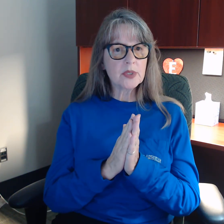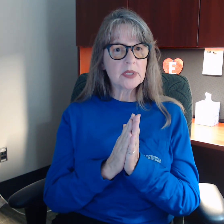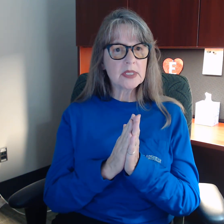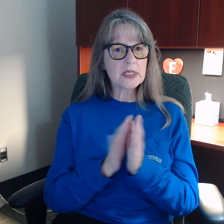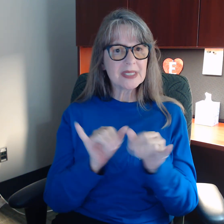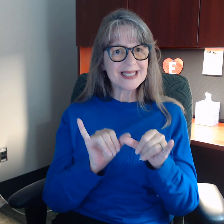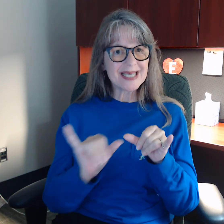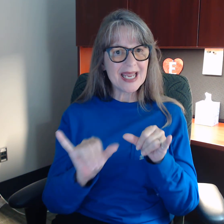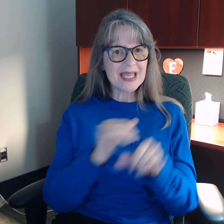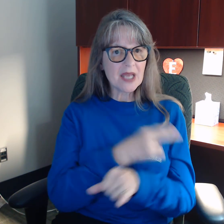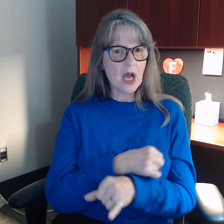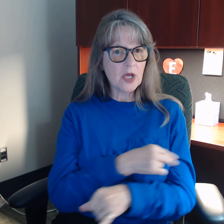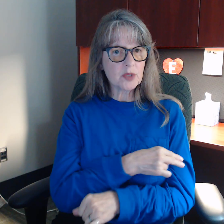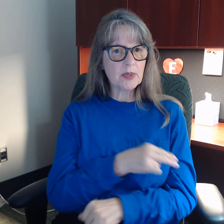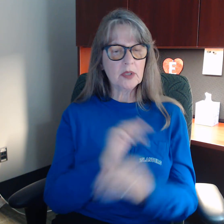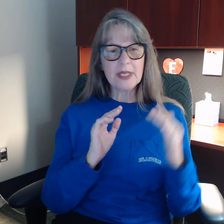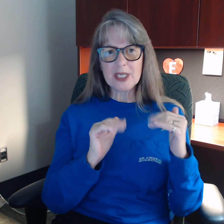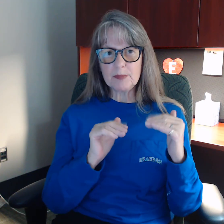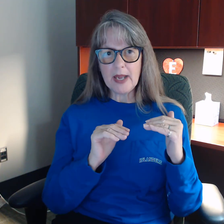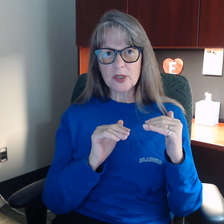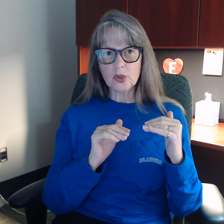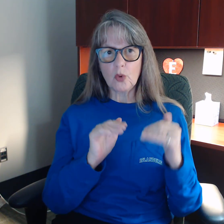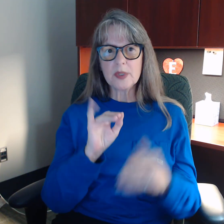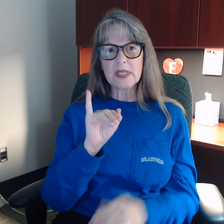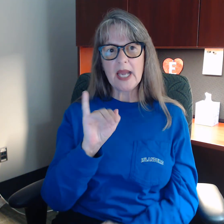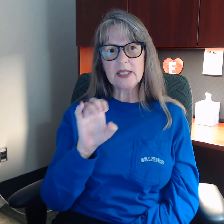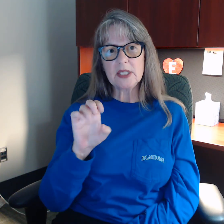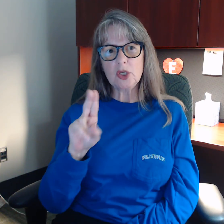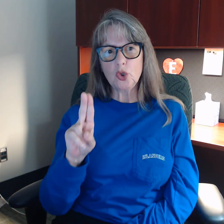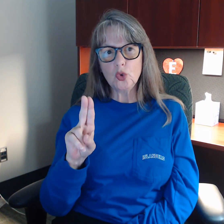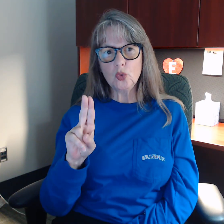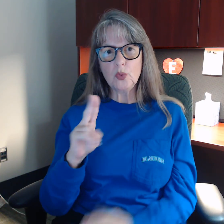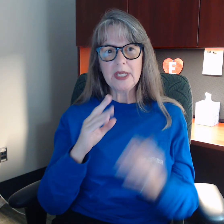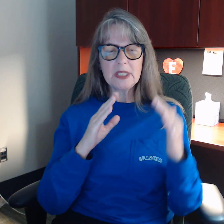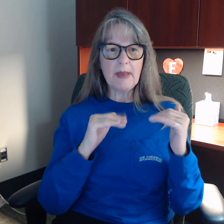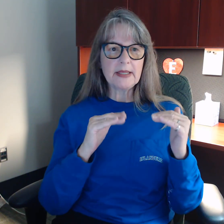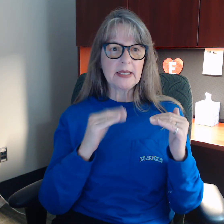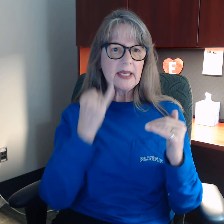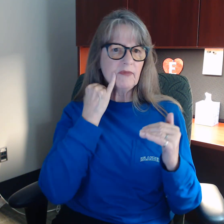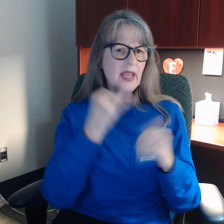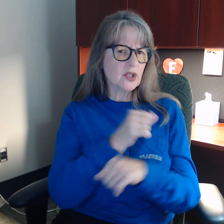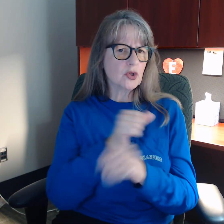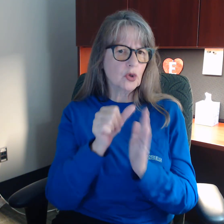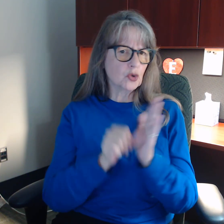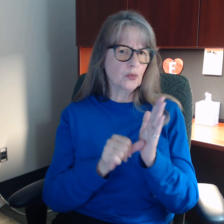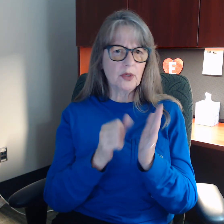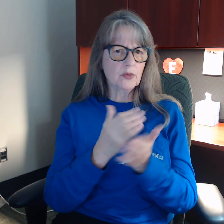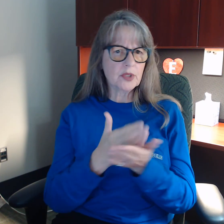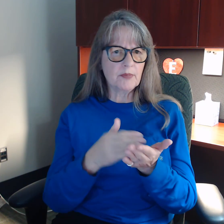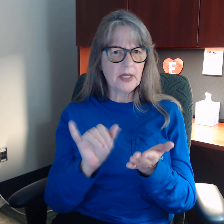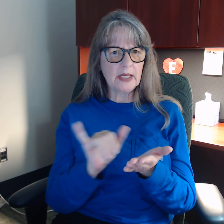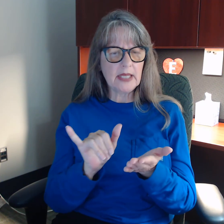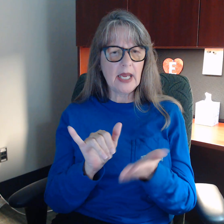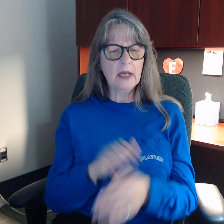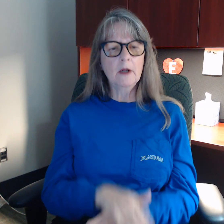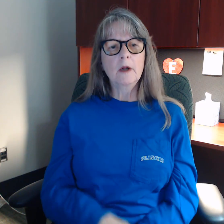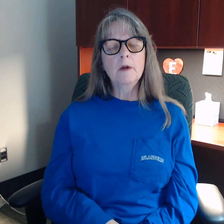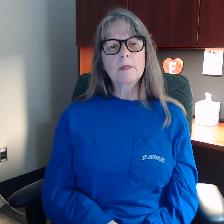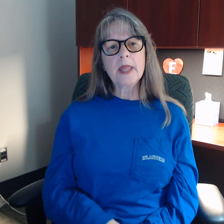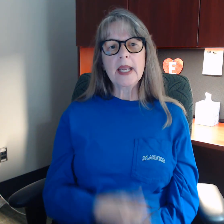this stay in the hospital expected, or was the ICU expected, like if they had surgery or something like that? And I